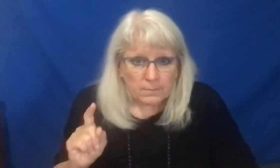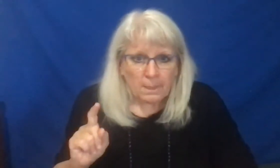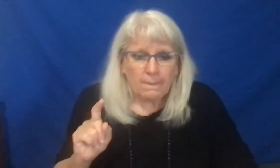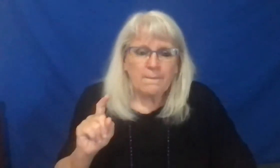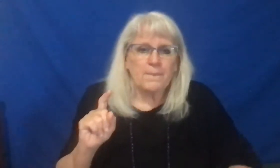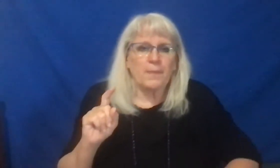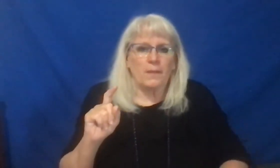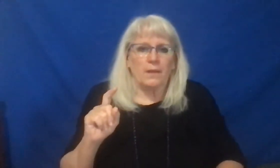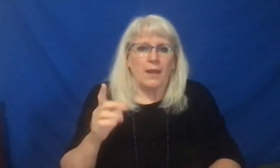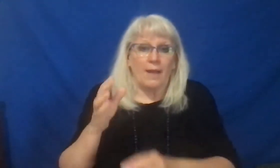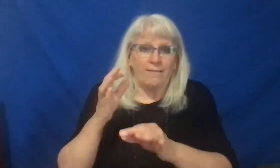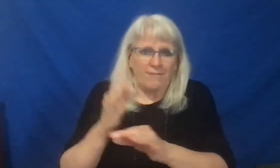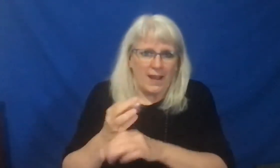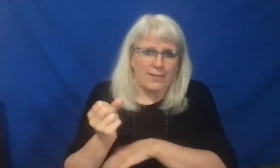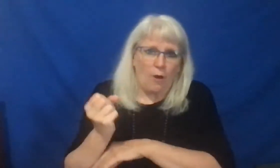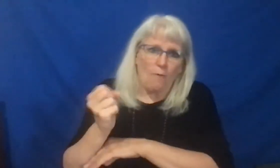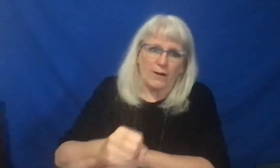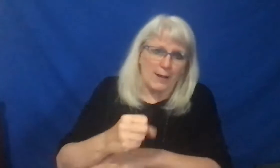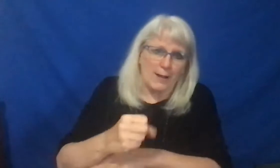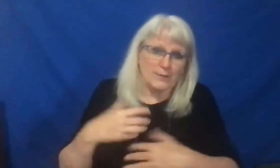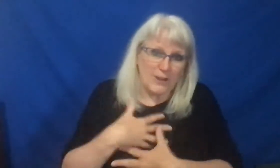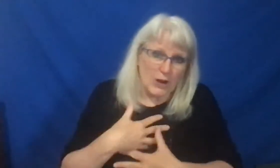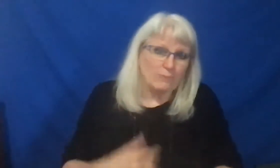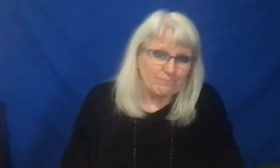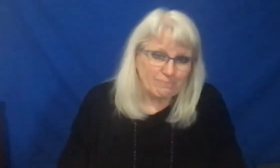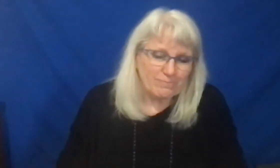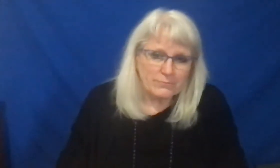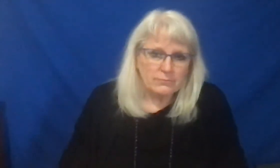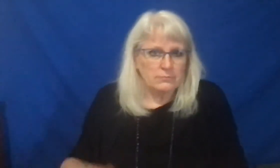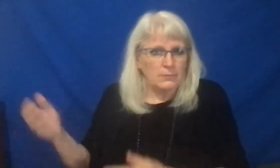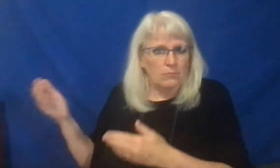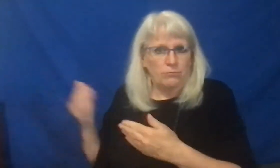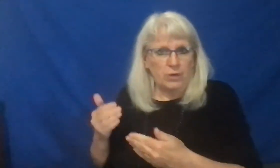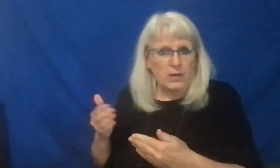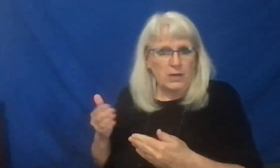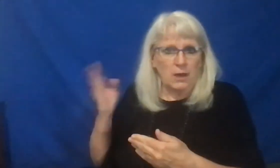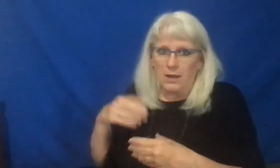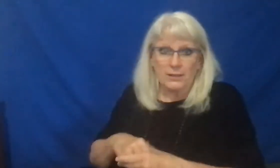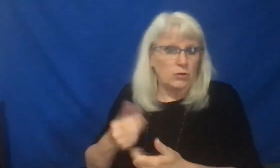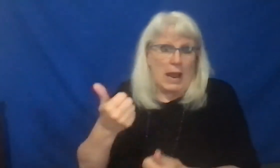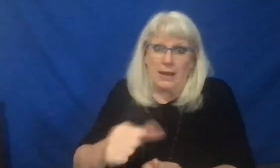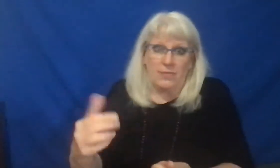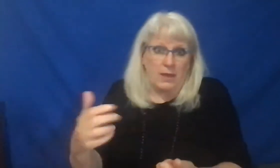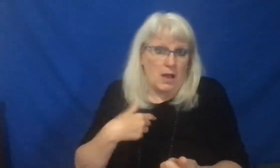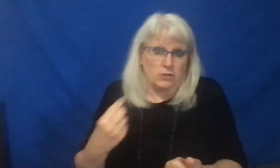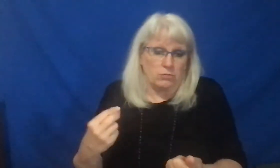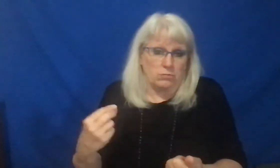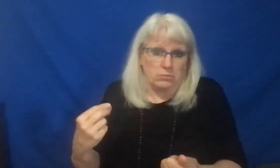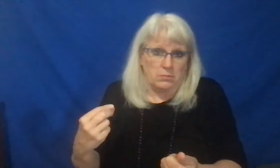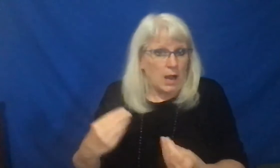faith over fear. And that when I bring God in to all activities, I'm always inspired and I always have